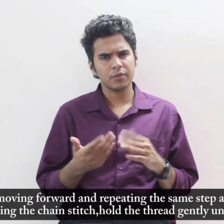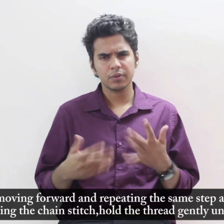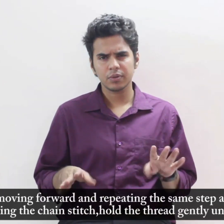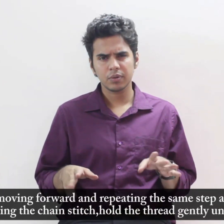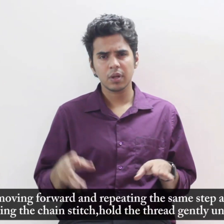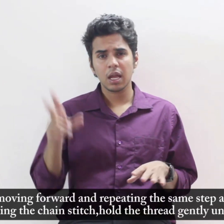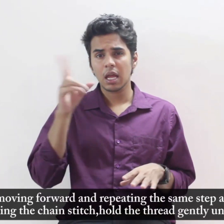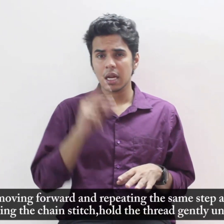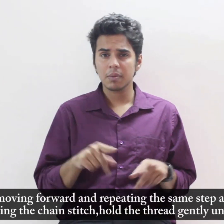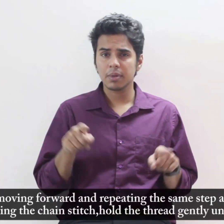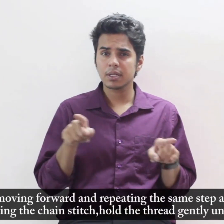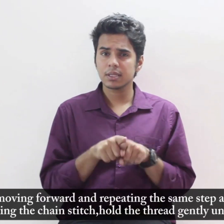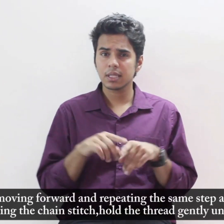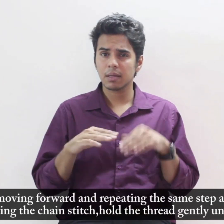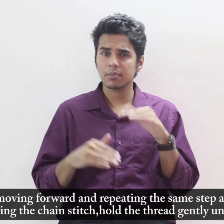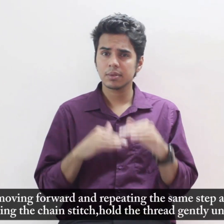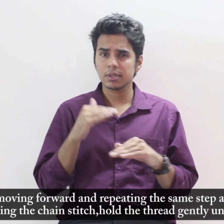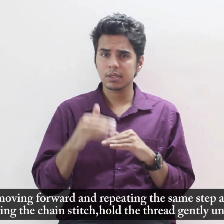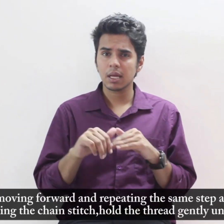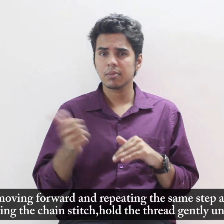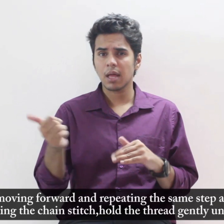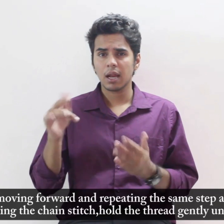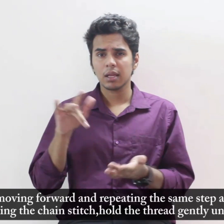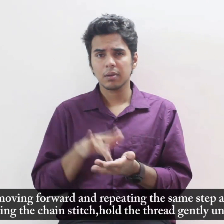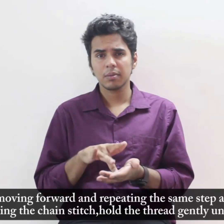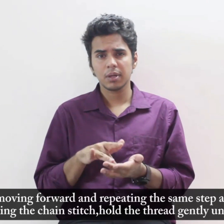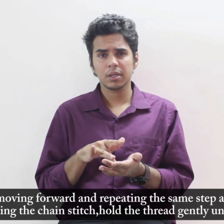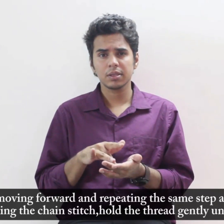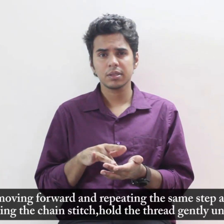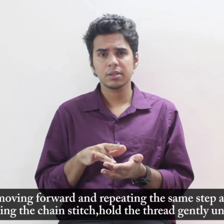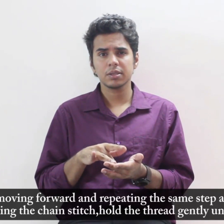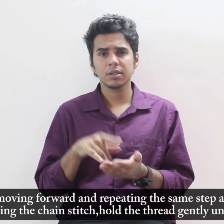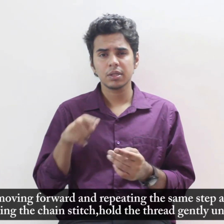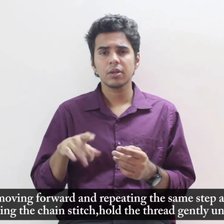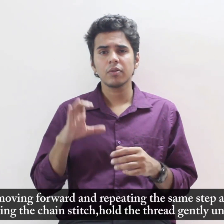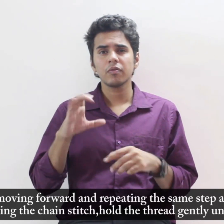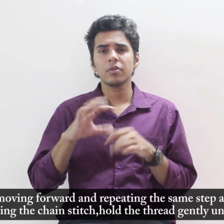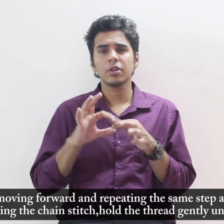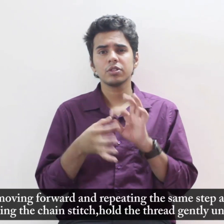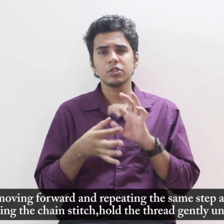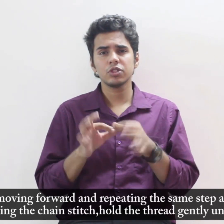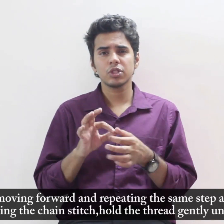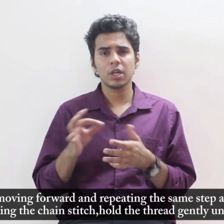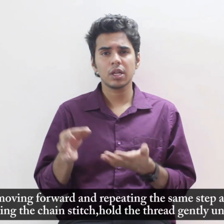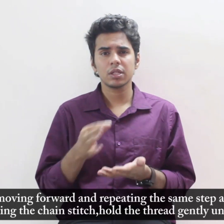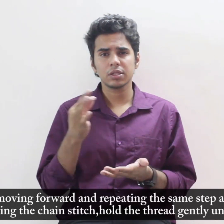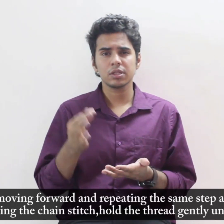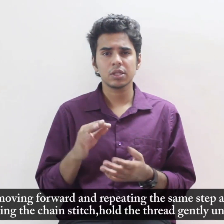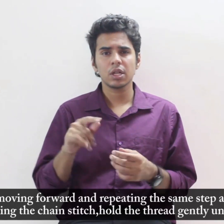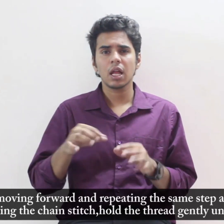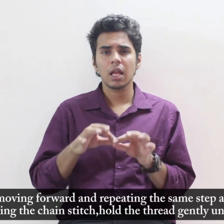After moving forward and repeating the same step at another spot, getting the chain stitch, hold the thread